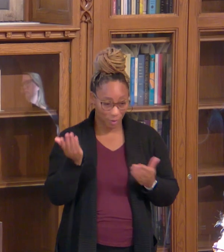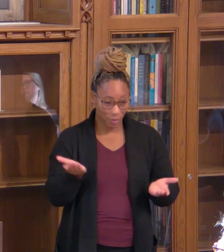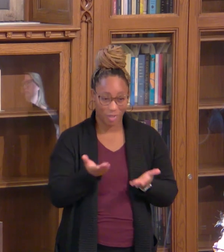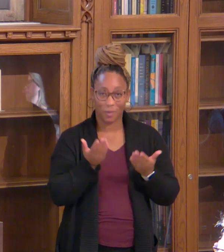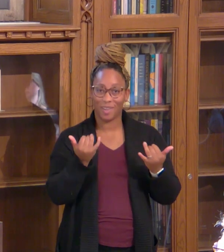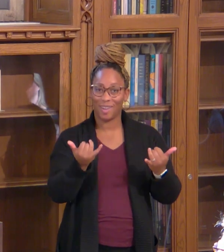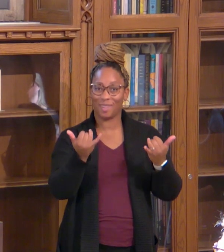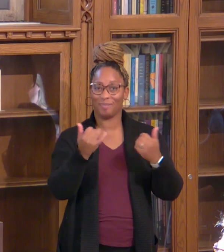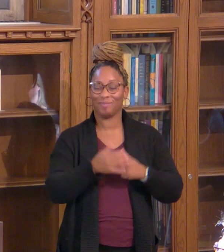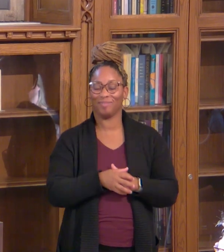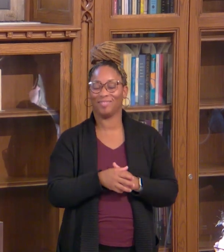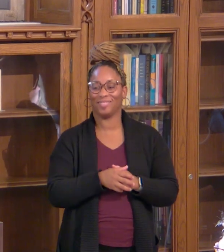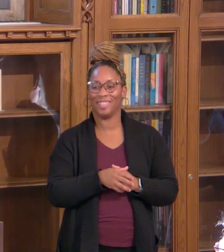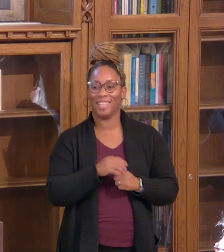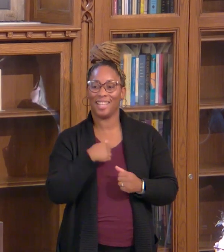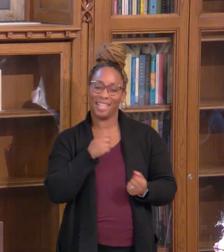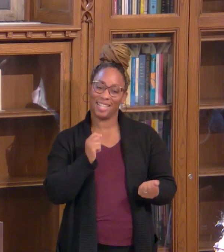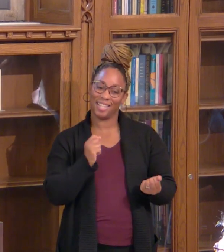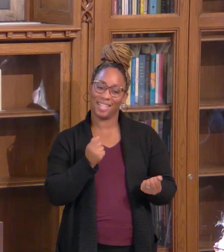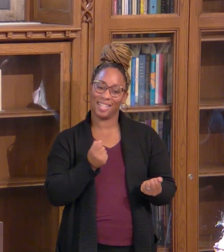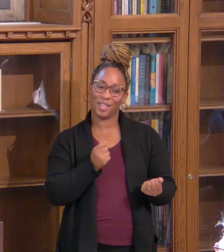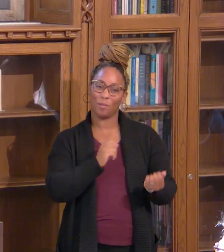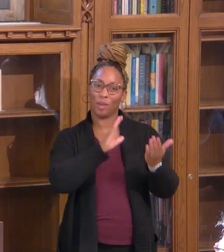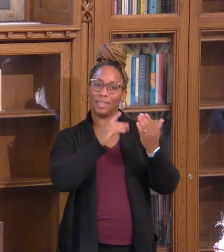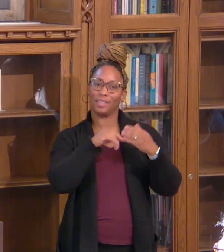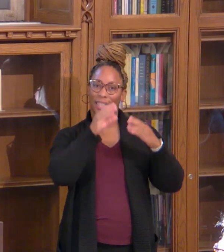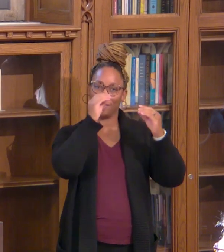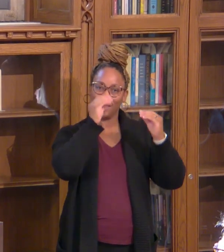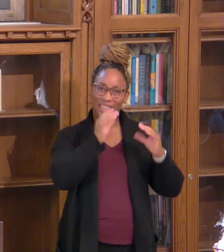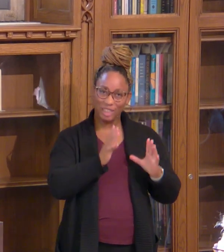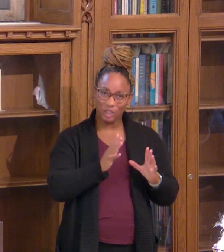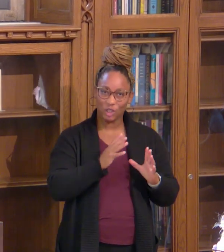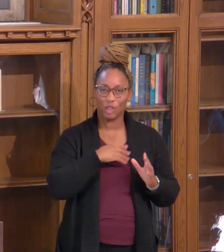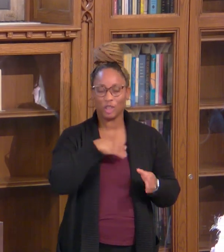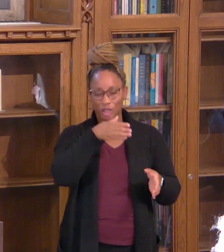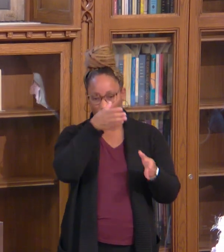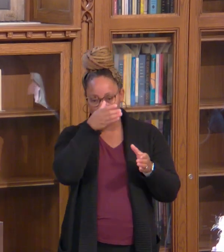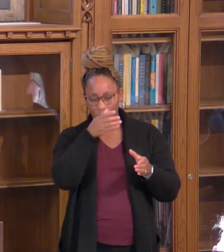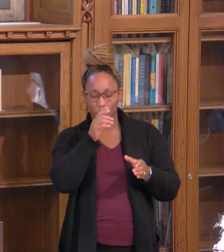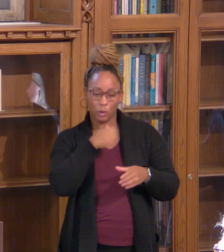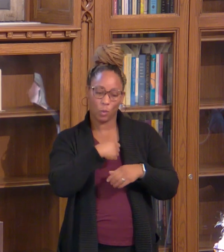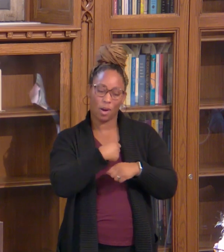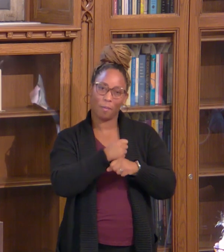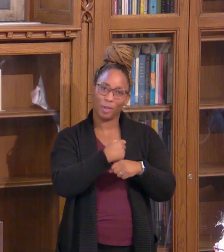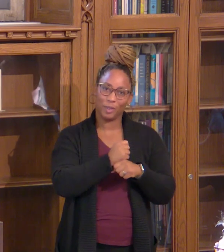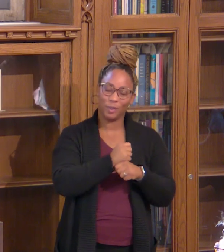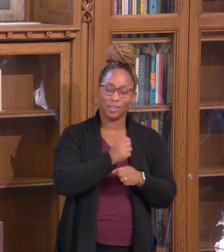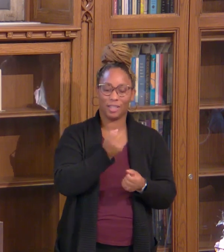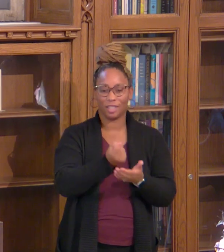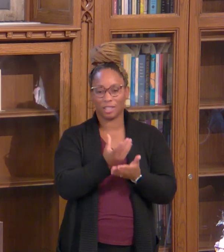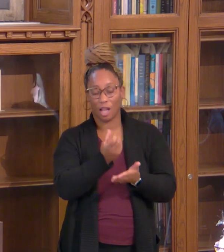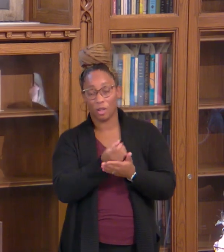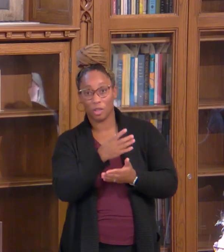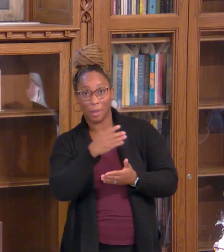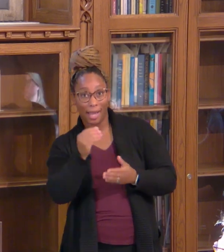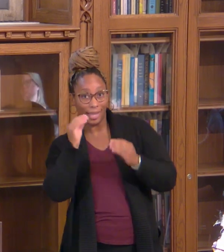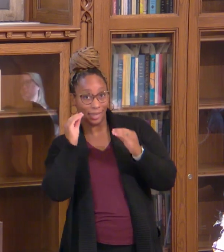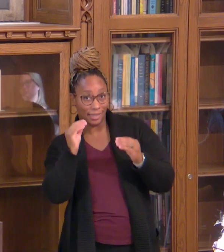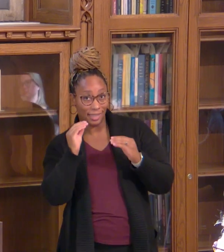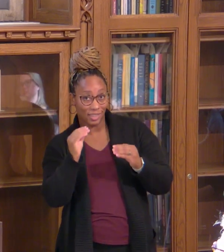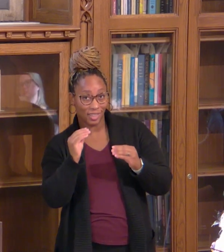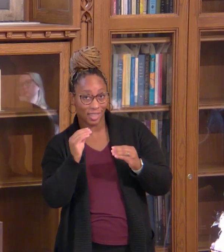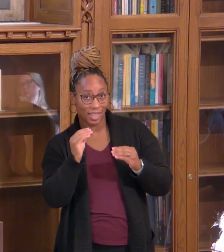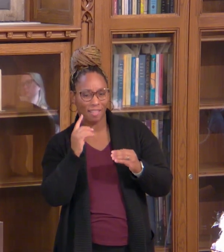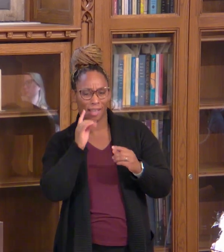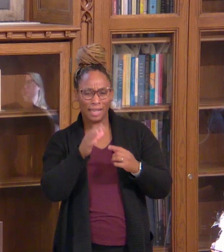today in the presence of teacher Scholars who are producing producing the scholarship and teaching that